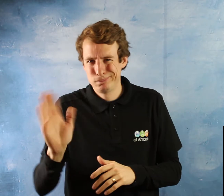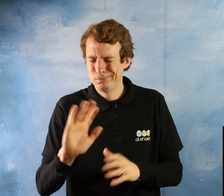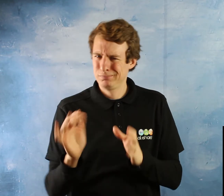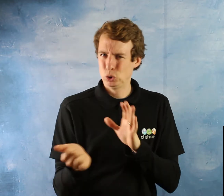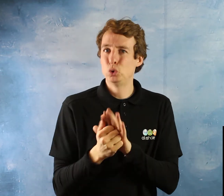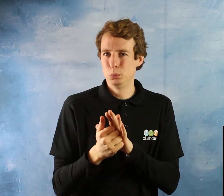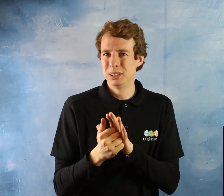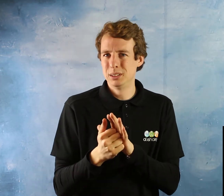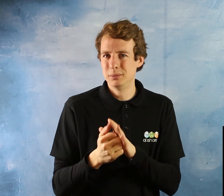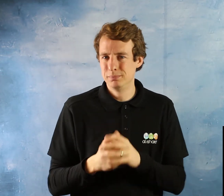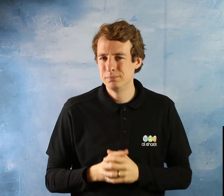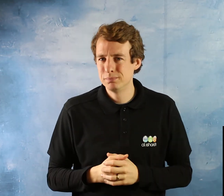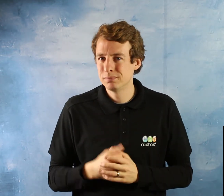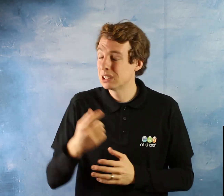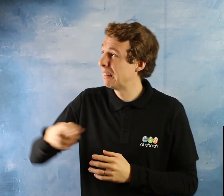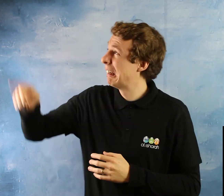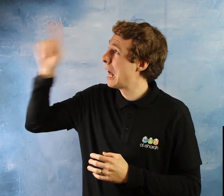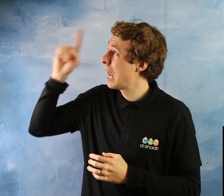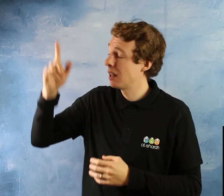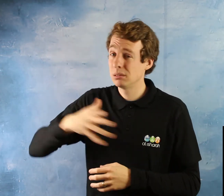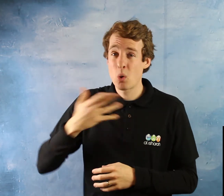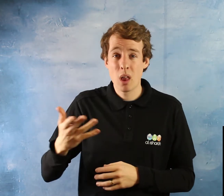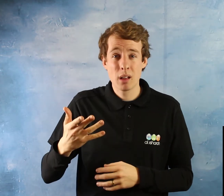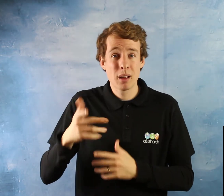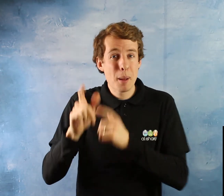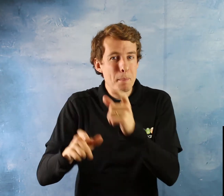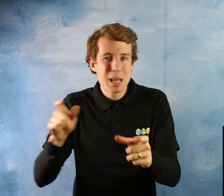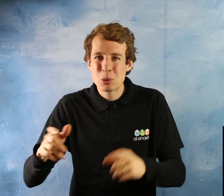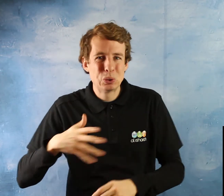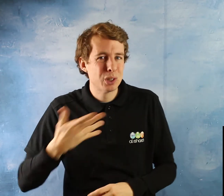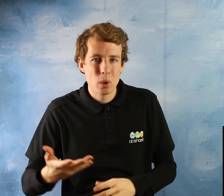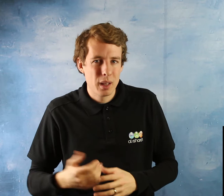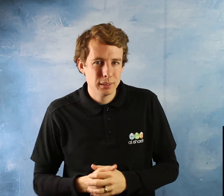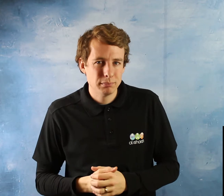losing. And that will bring to us the kibir, the pride.